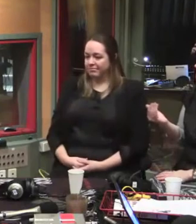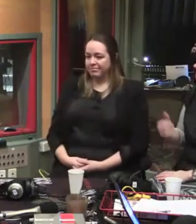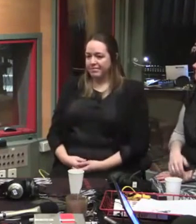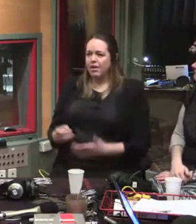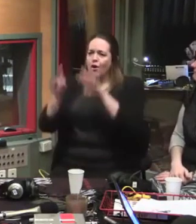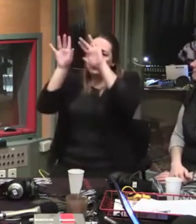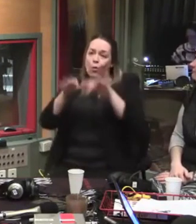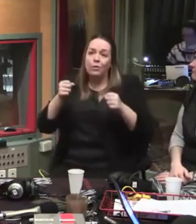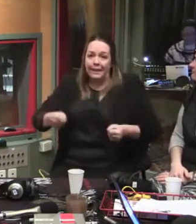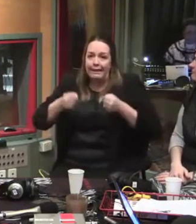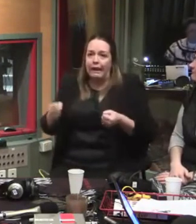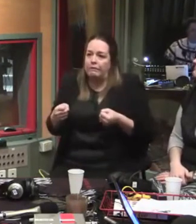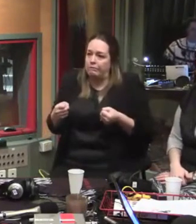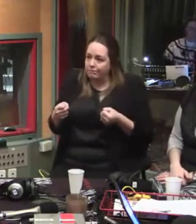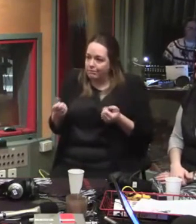skiing or...